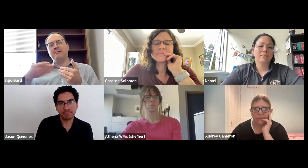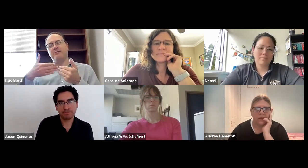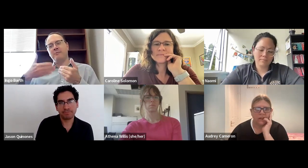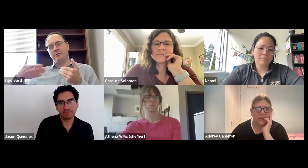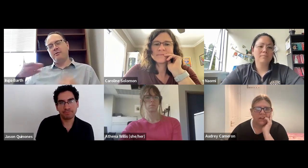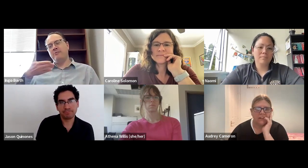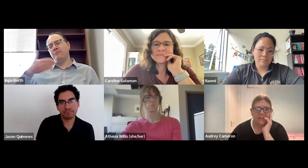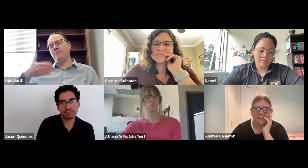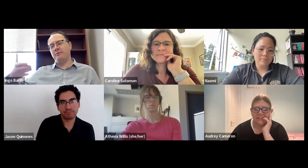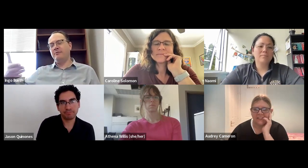similar.